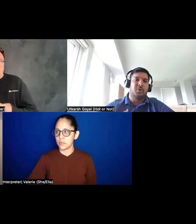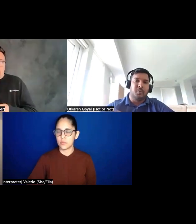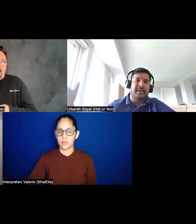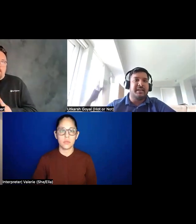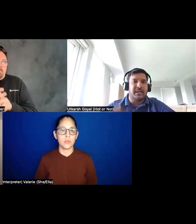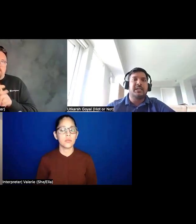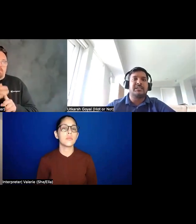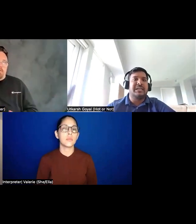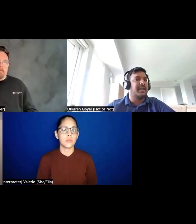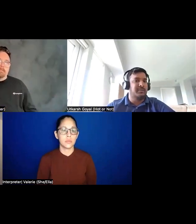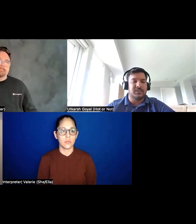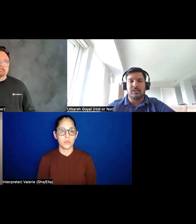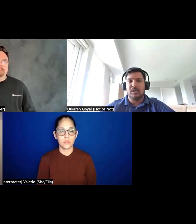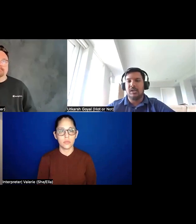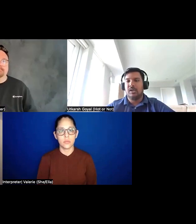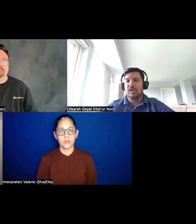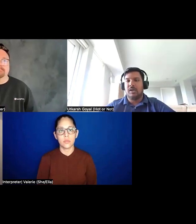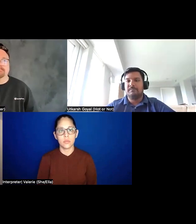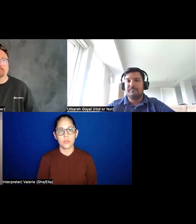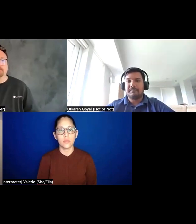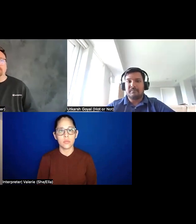to keep on growing and continuously attract users.